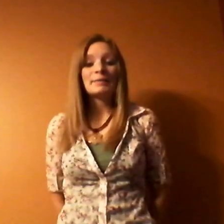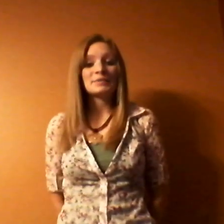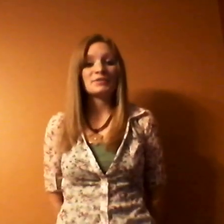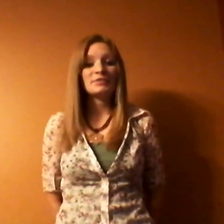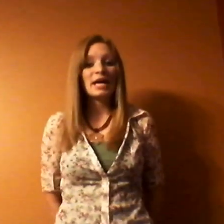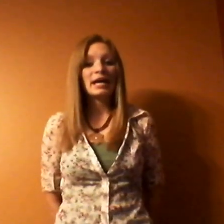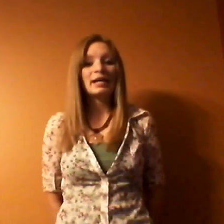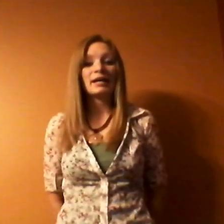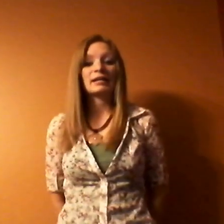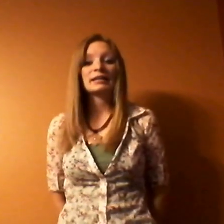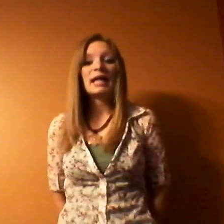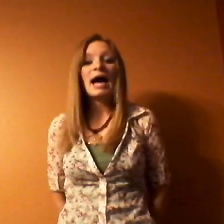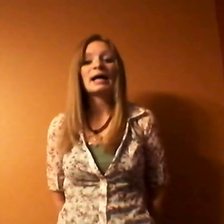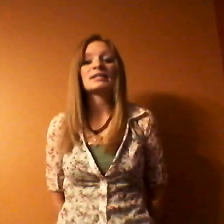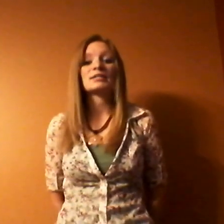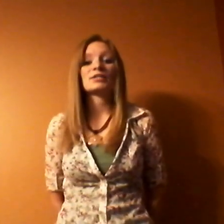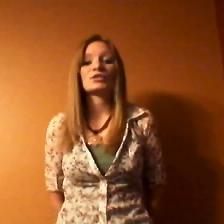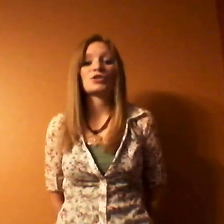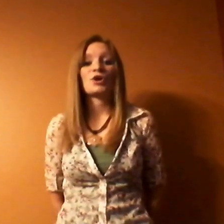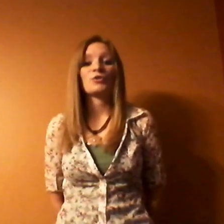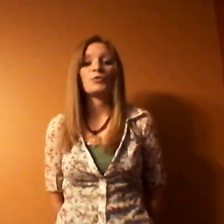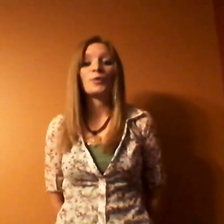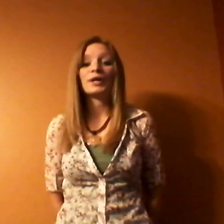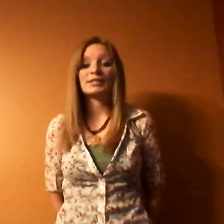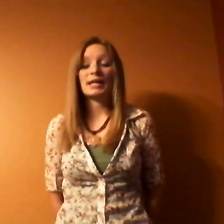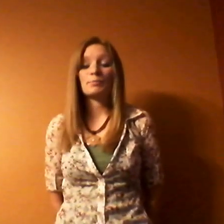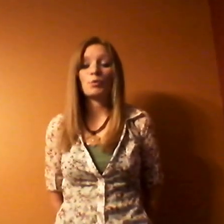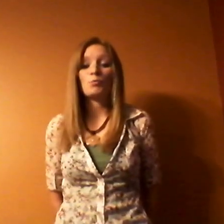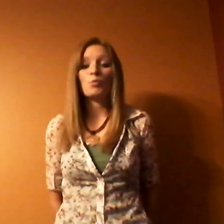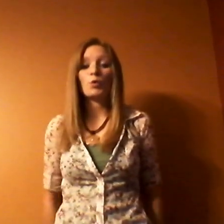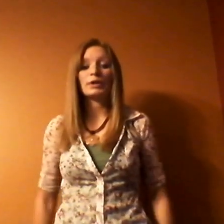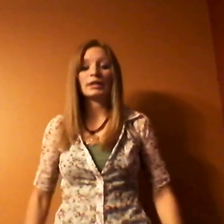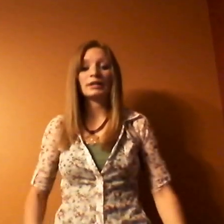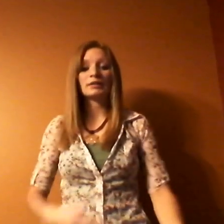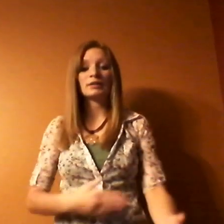of day in class. So for example, morning.